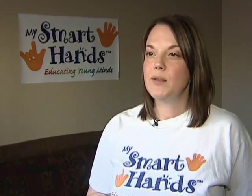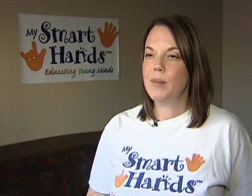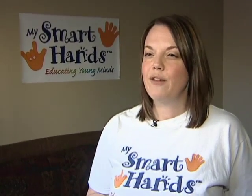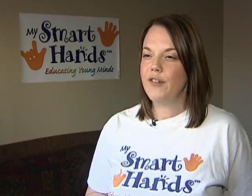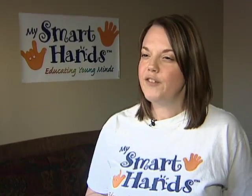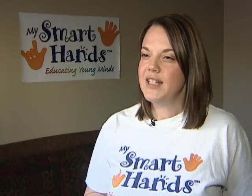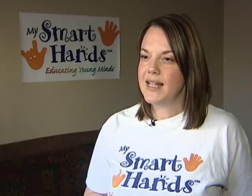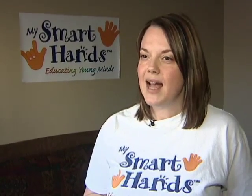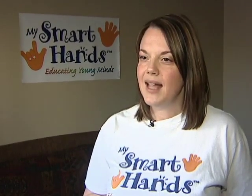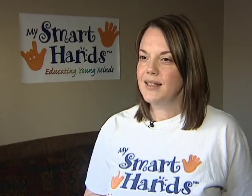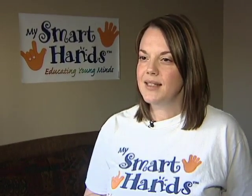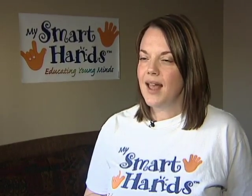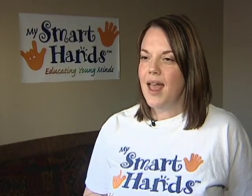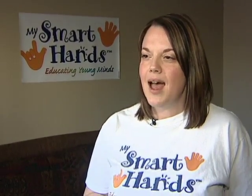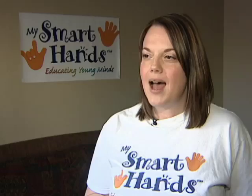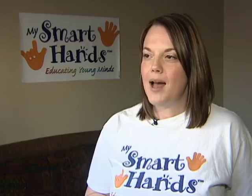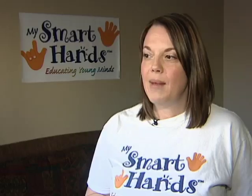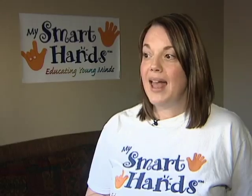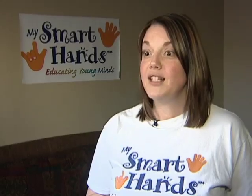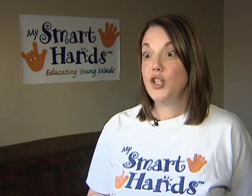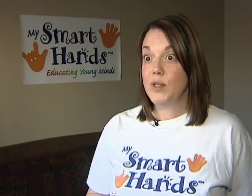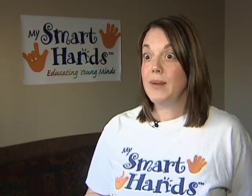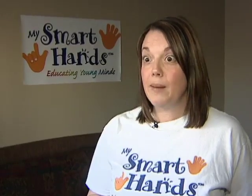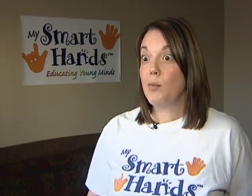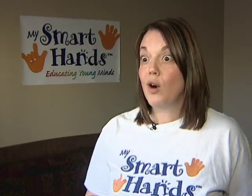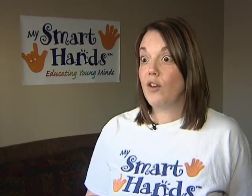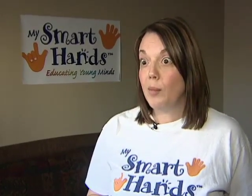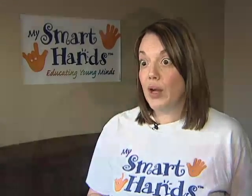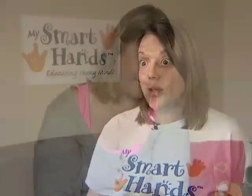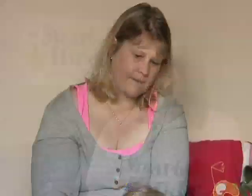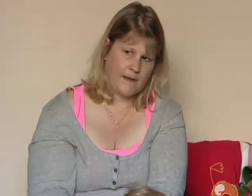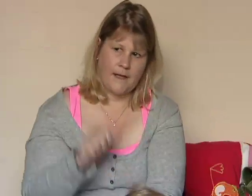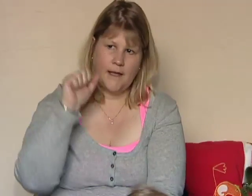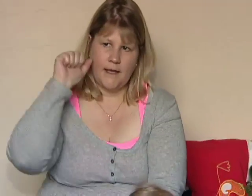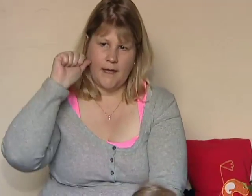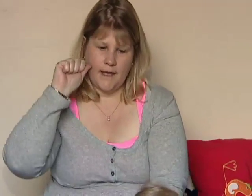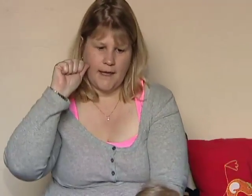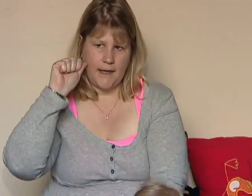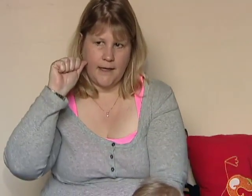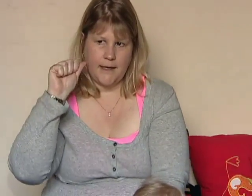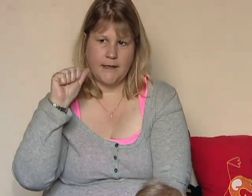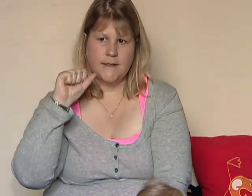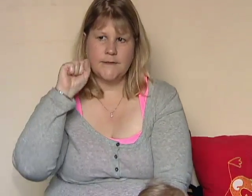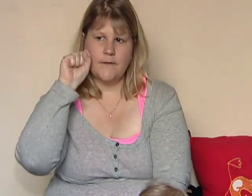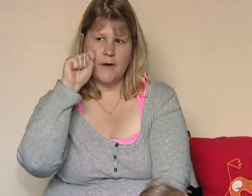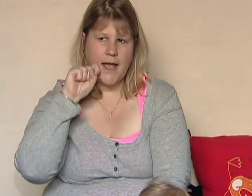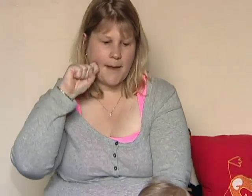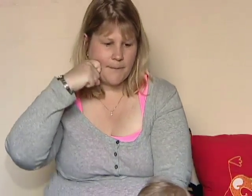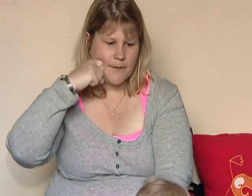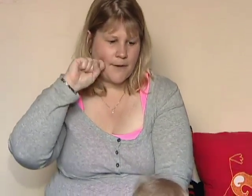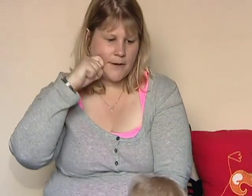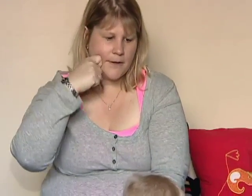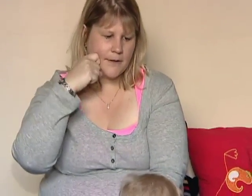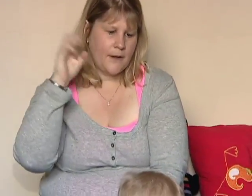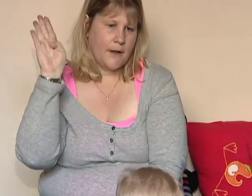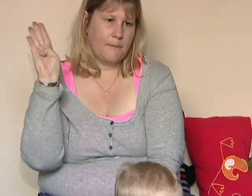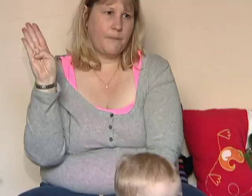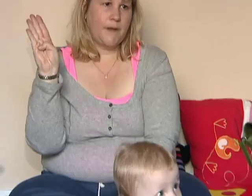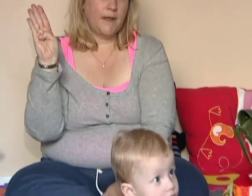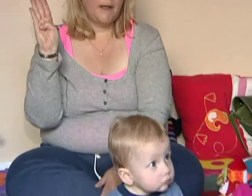up to about 50 signs, and she was becoming more verbal. Just like a baby's first word, your baby's first sign can